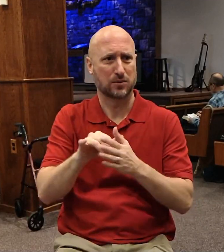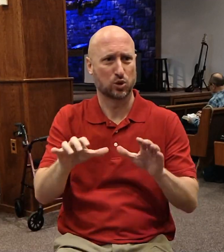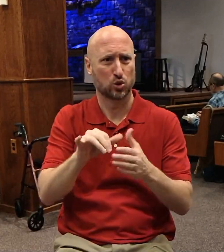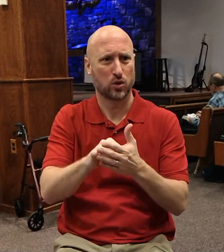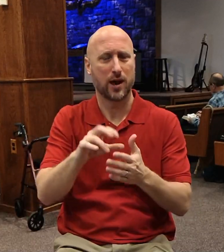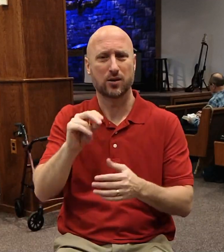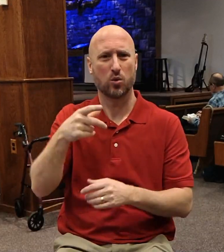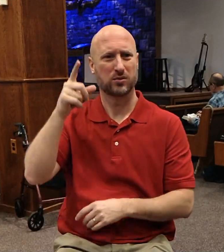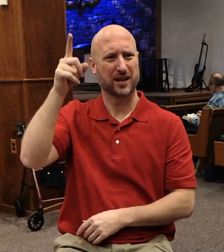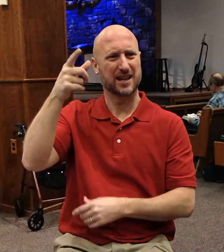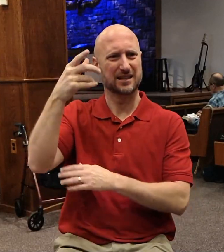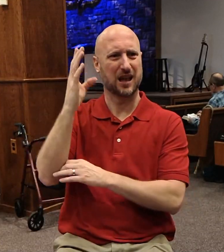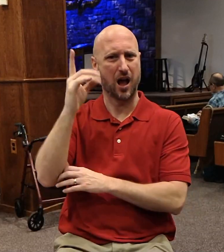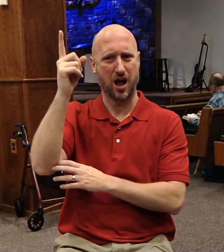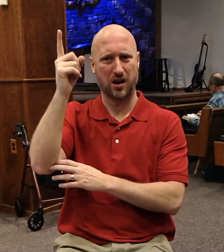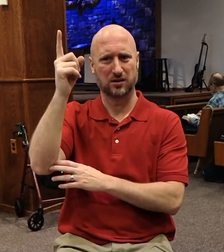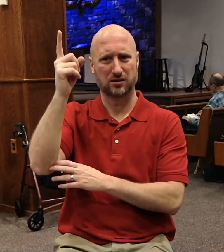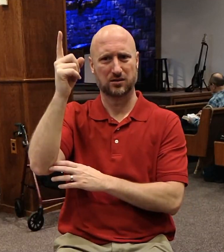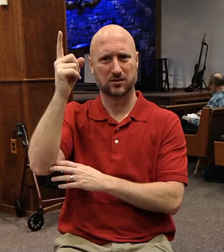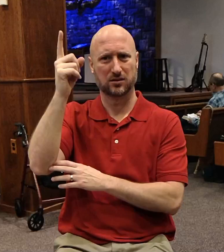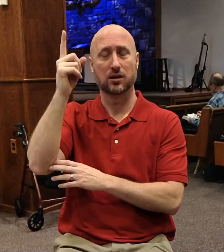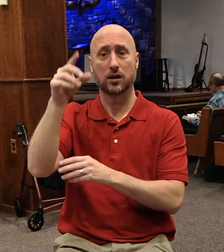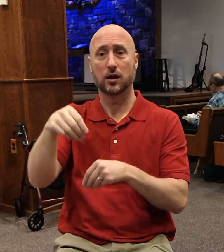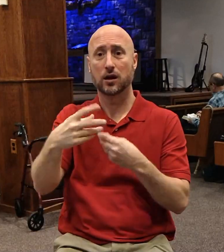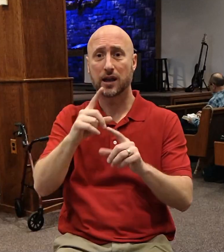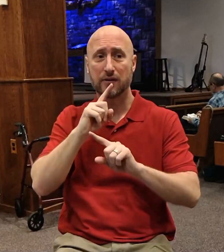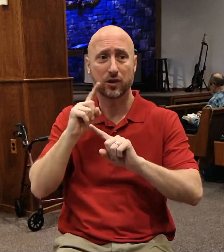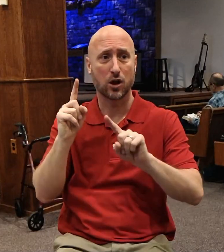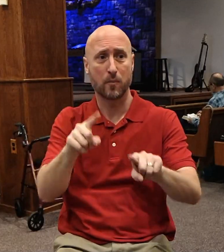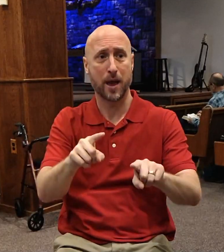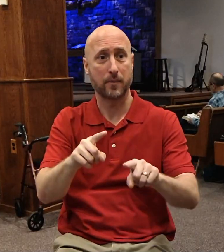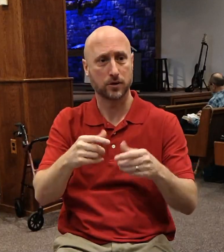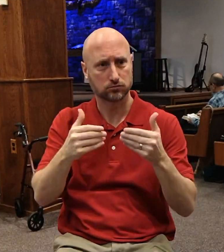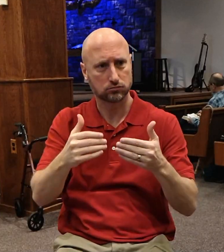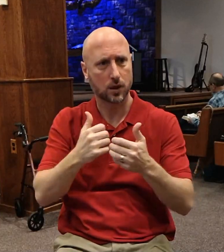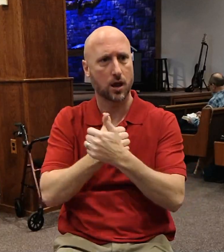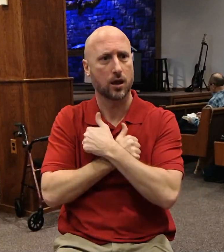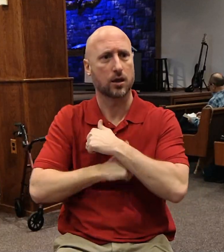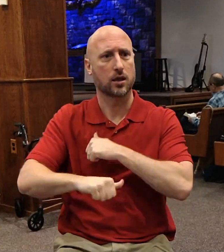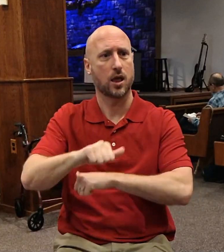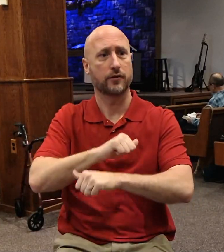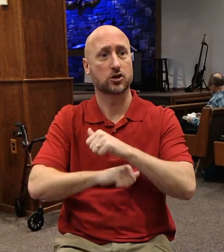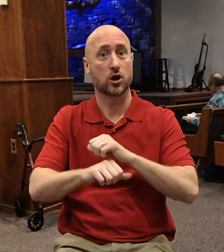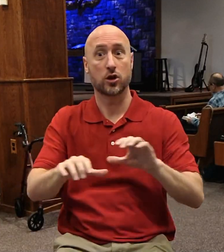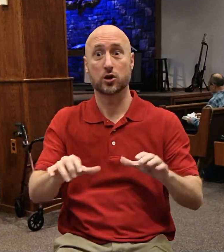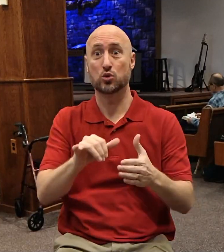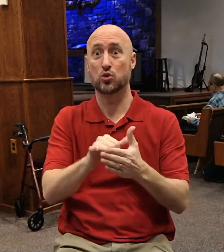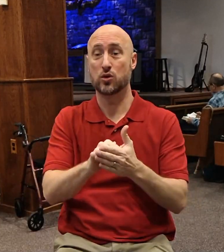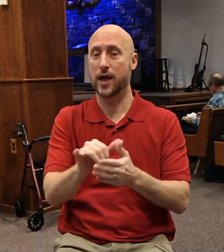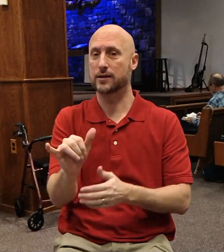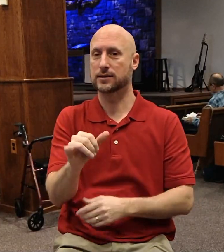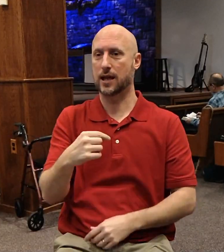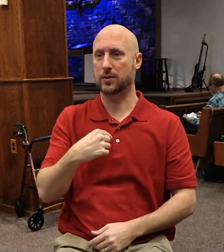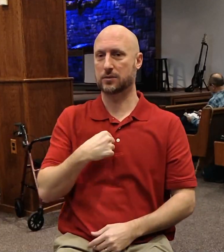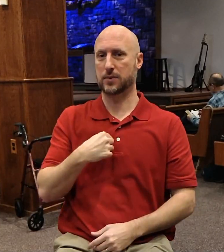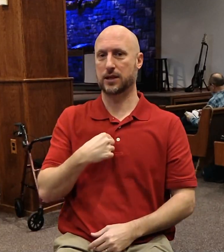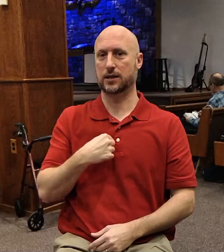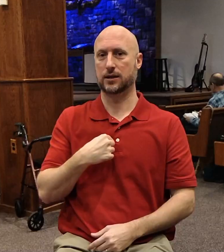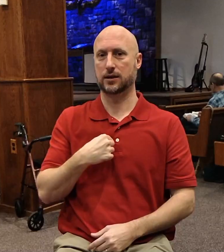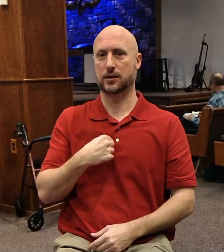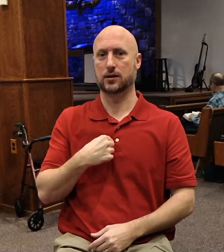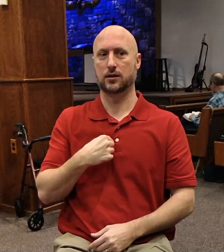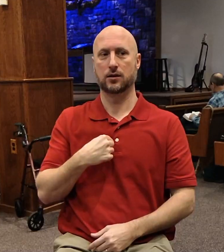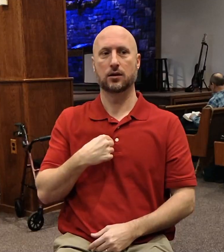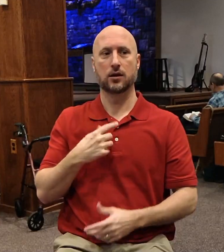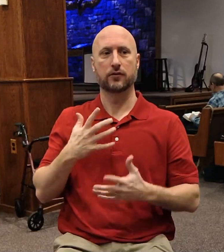want to give you this commandment that you love one another, and you do it as I have loved